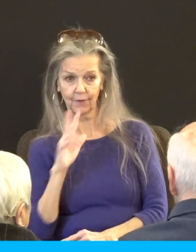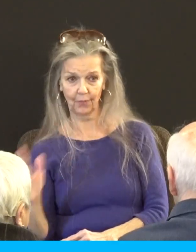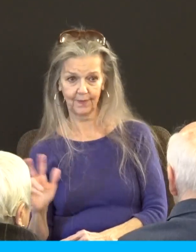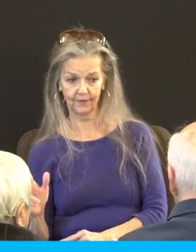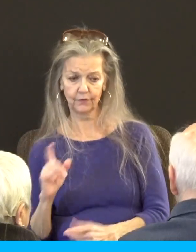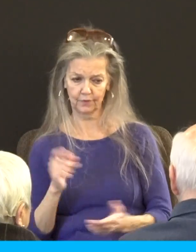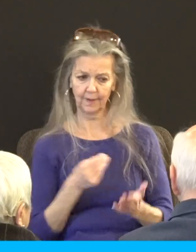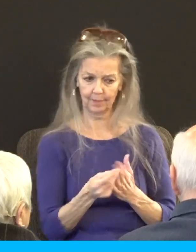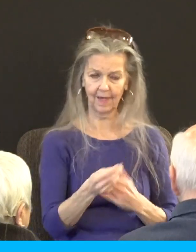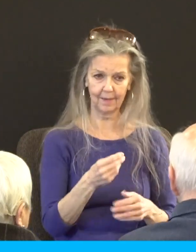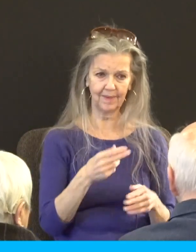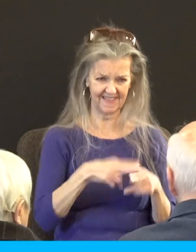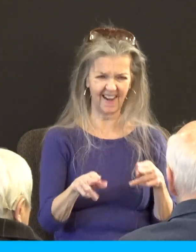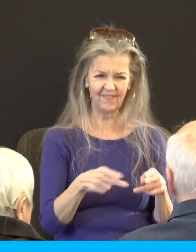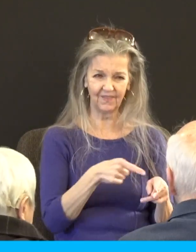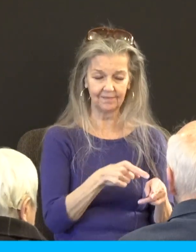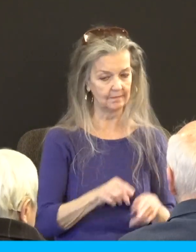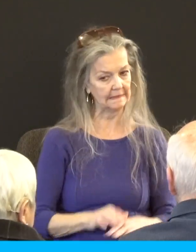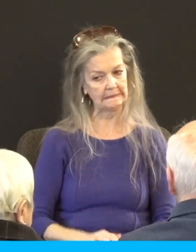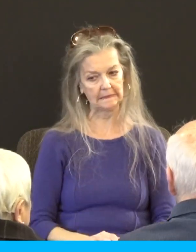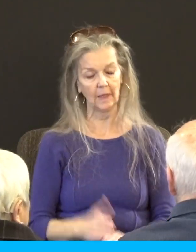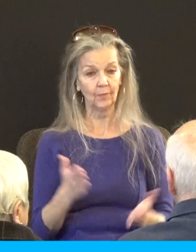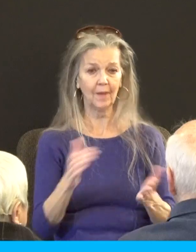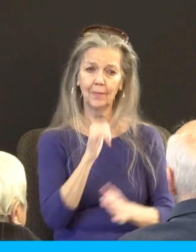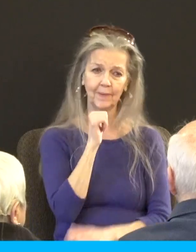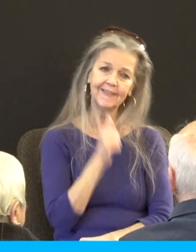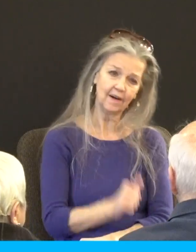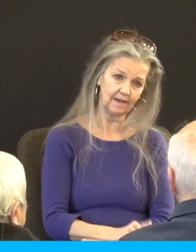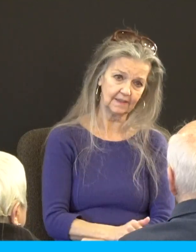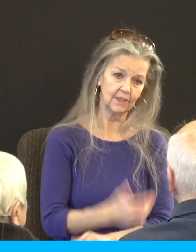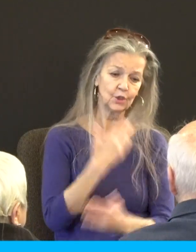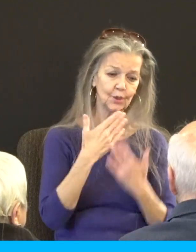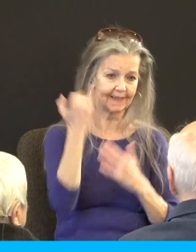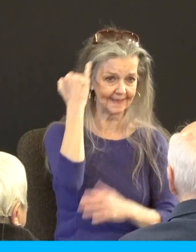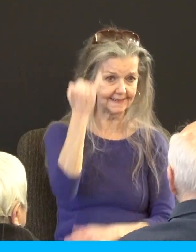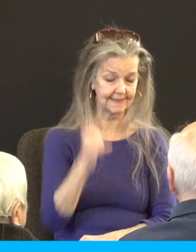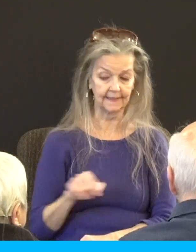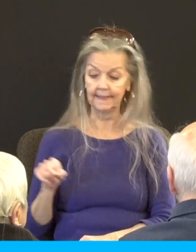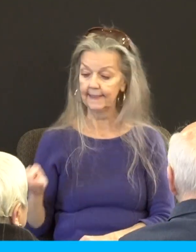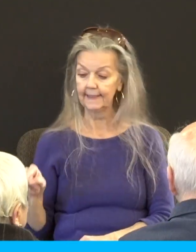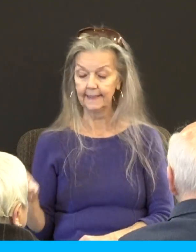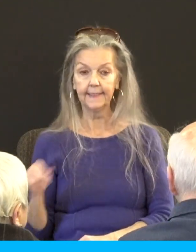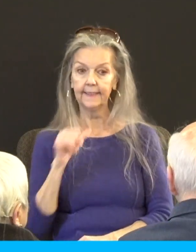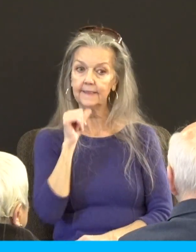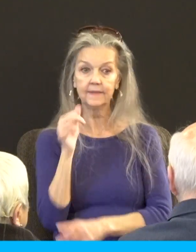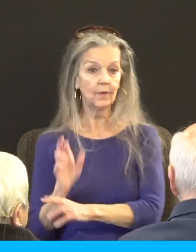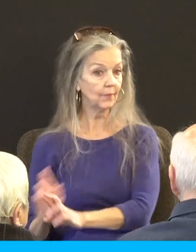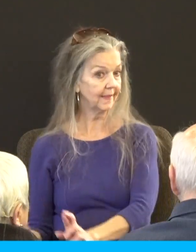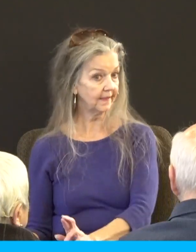good idea to give Jimmy the razor sharp buck knife because he's not ready for it.